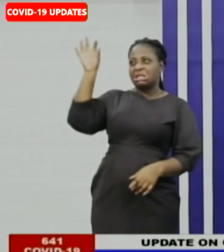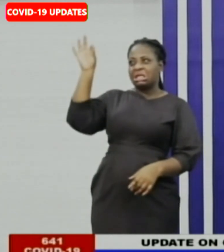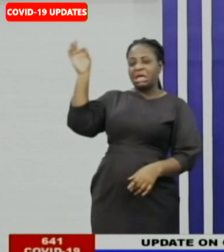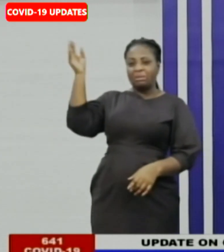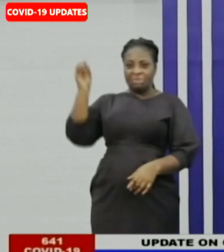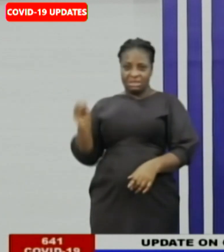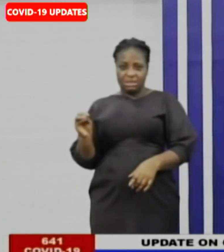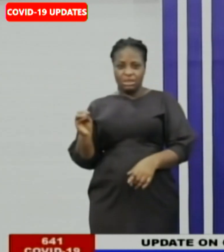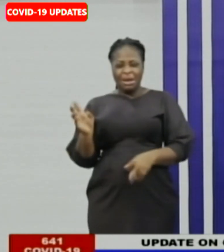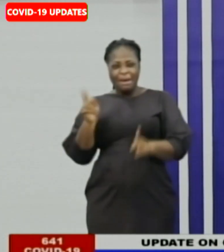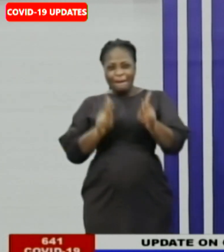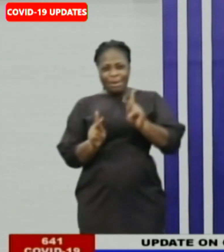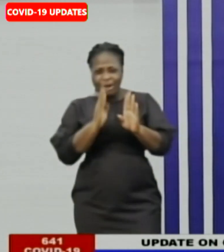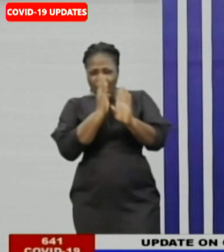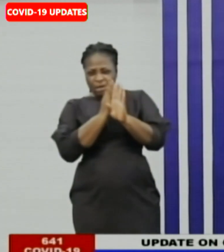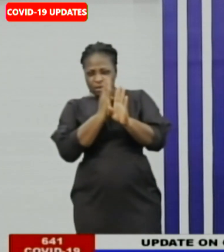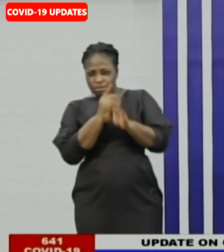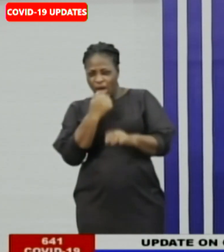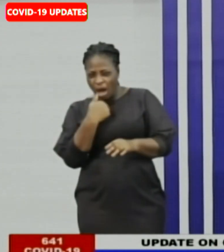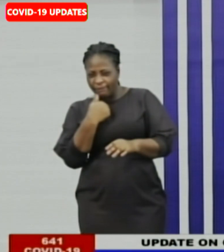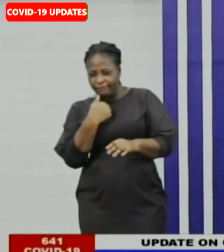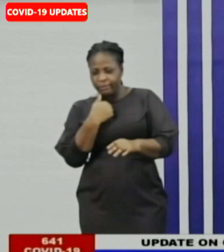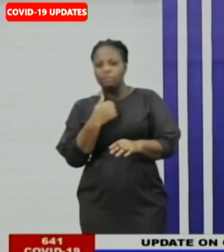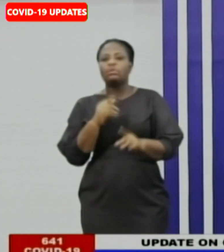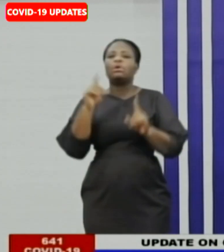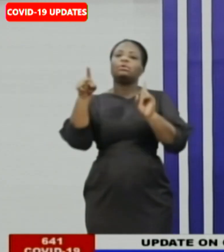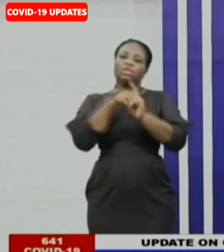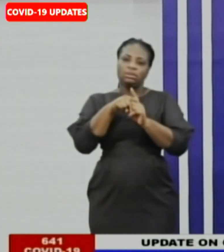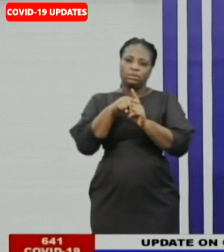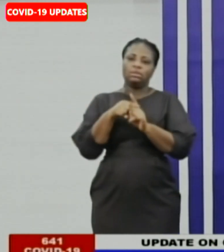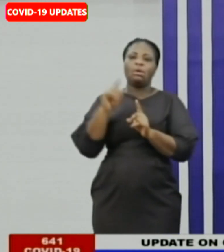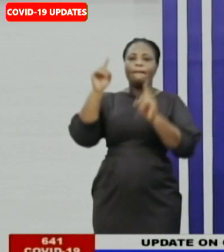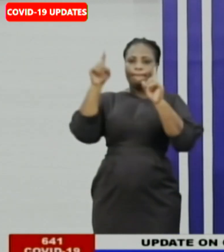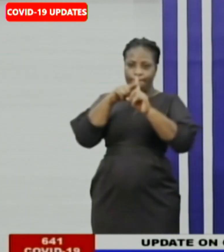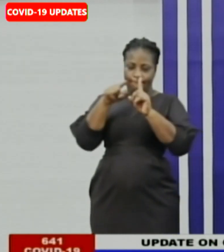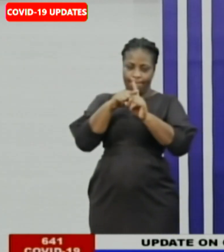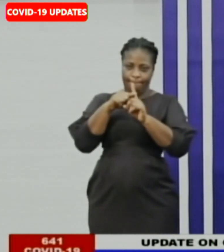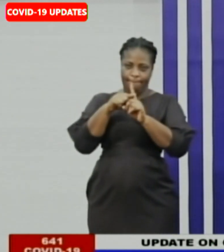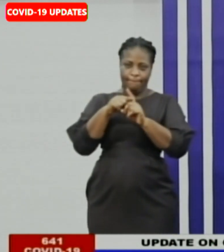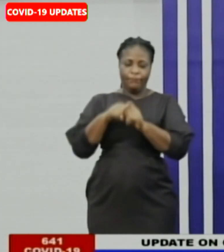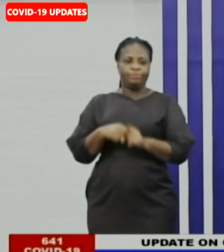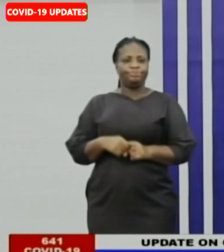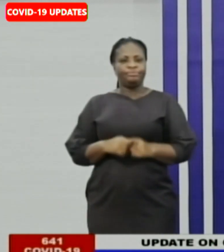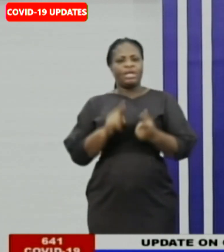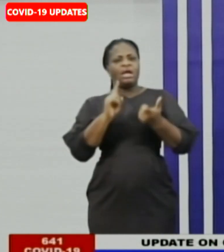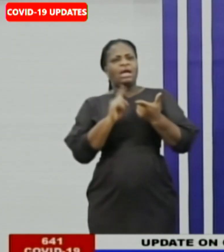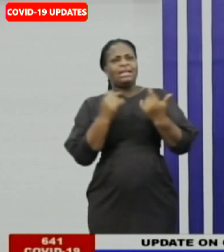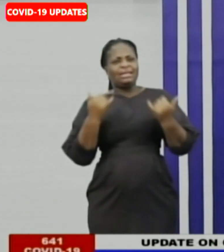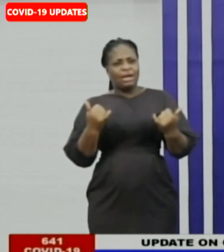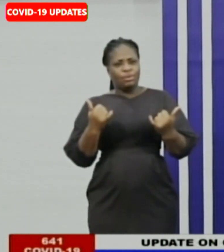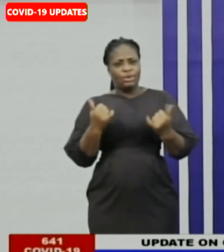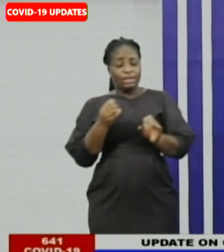who suspect they are having symptoms tested positive. Then there is the mandatory